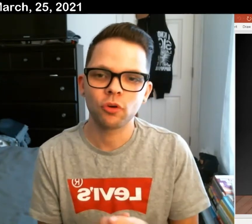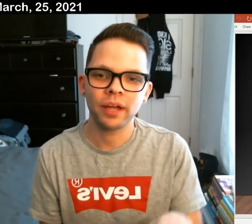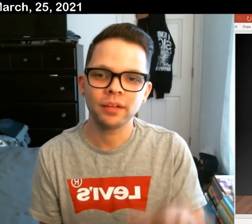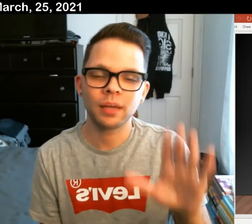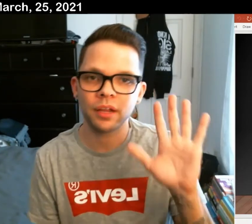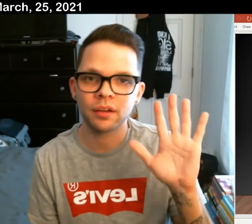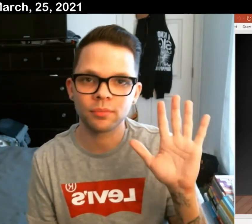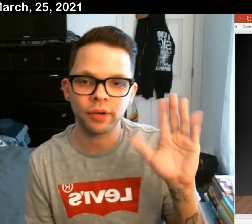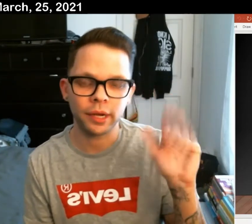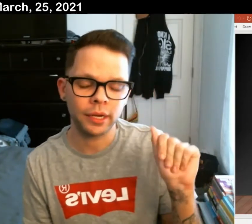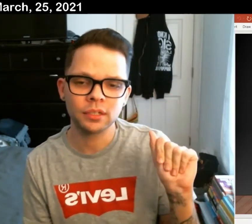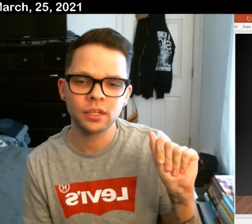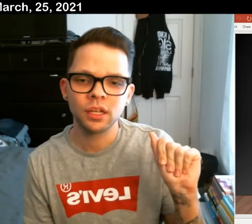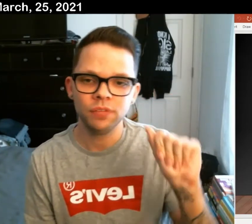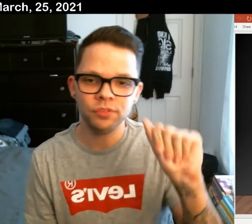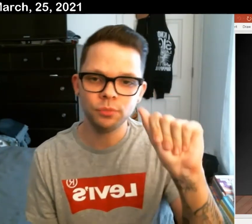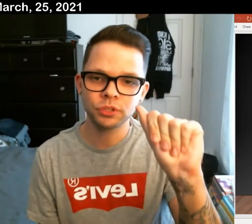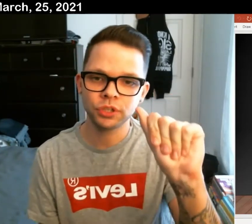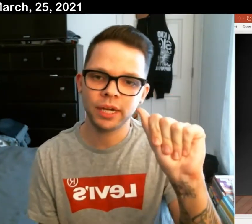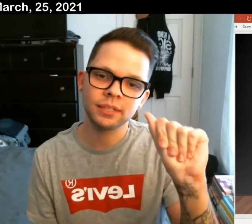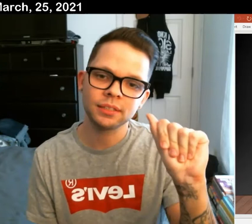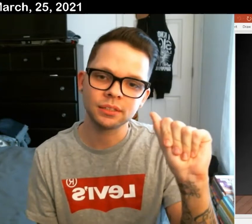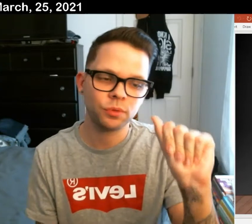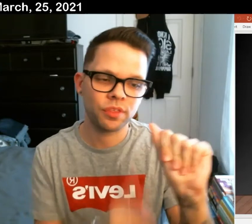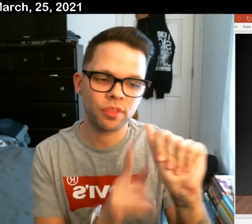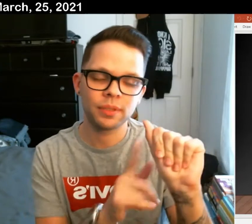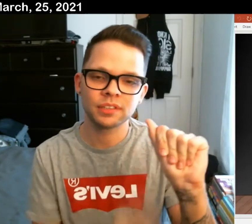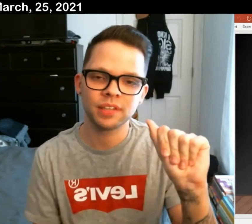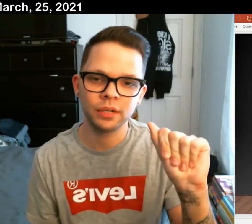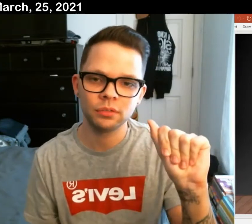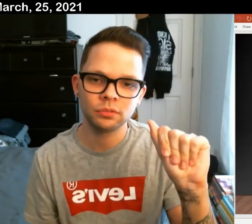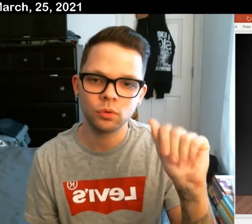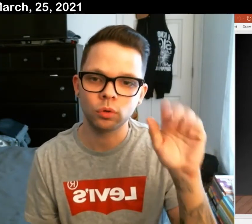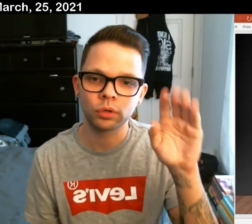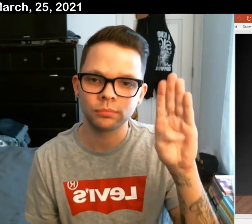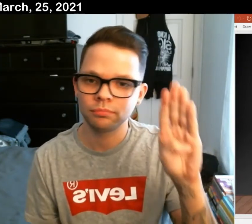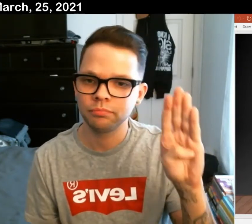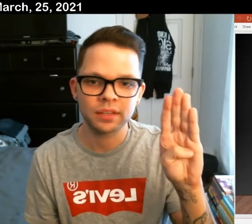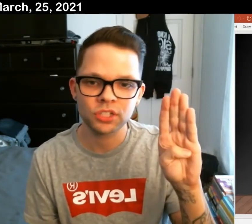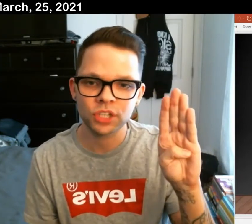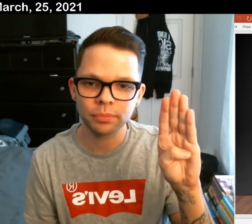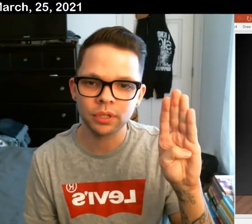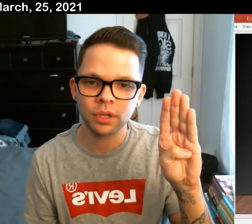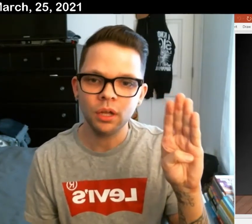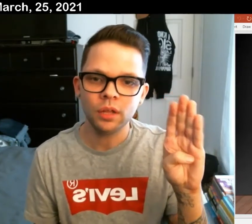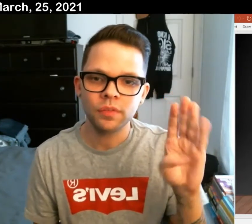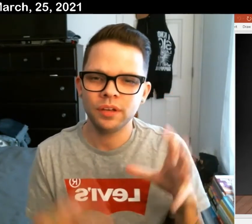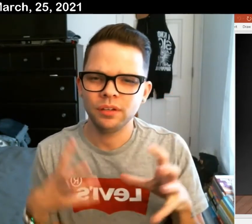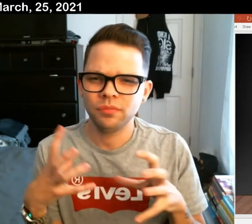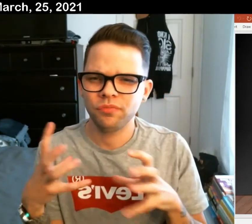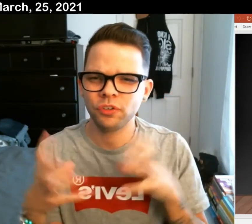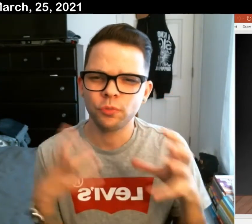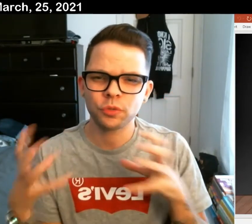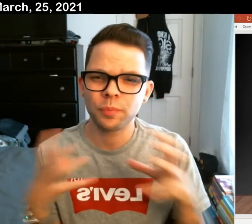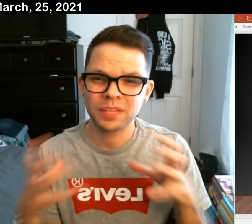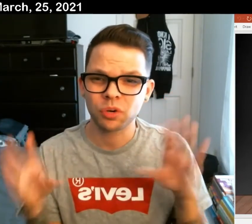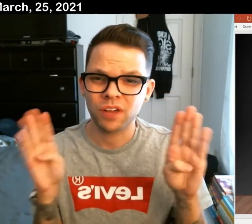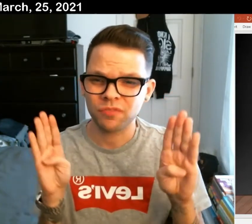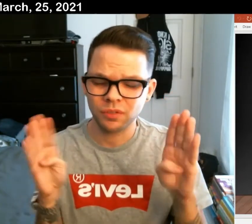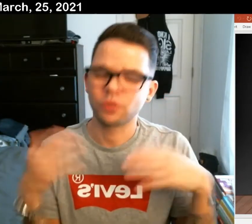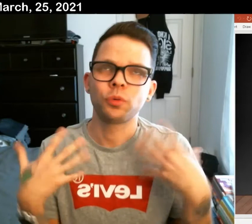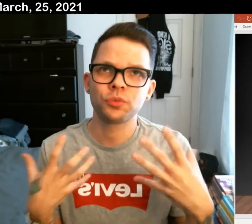So my dominant hand is my right hand. If you put your hand like this with the thumb on the side or make this shape, then feel which one